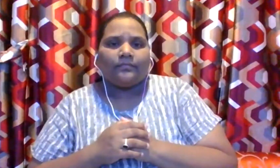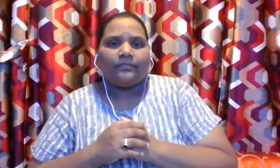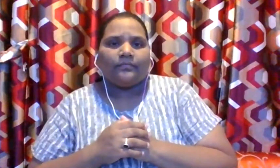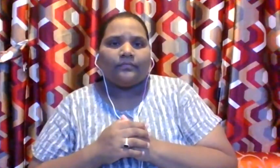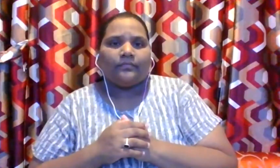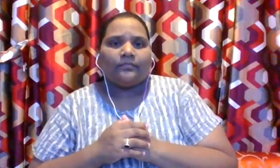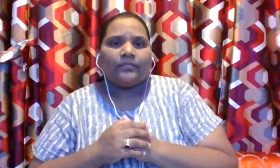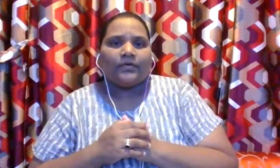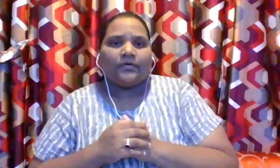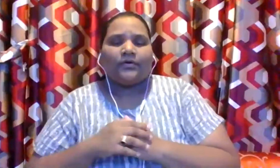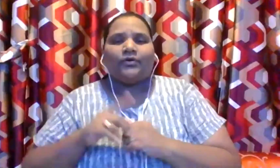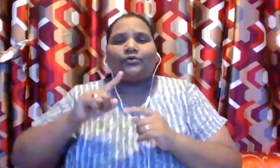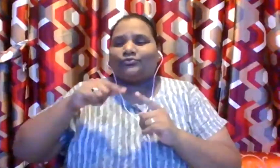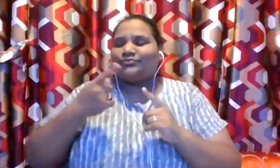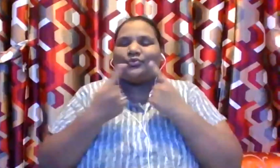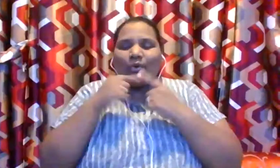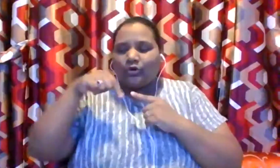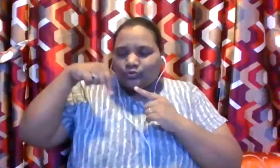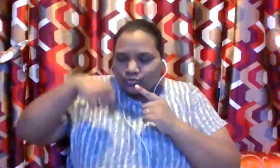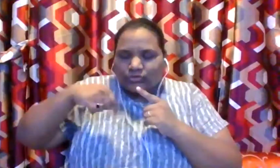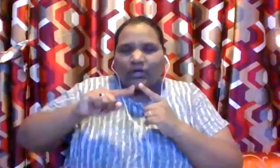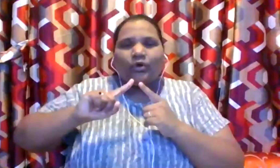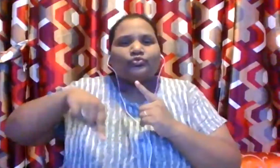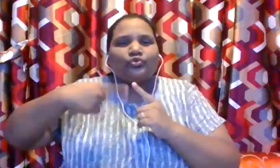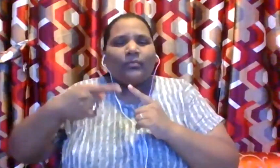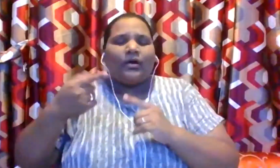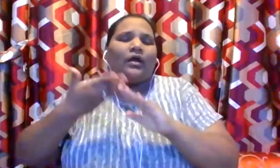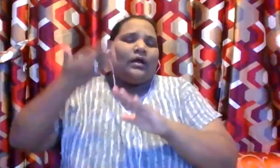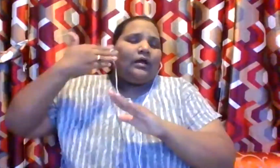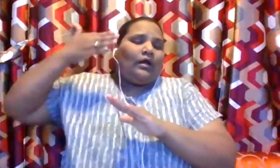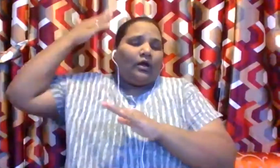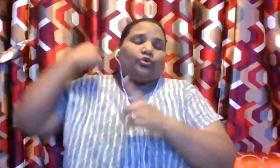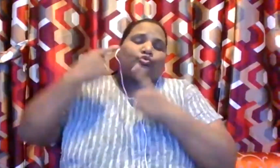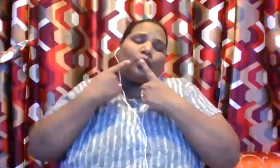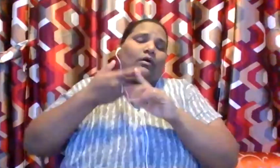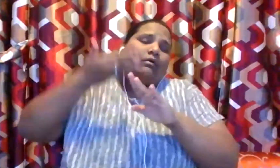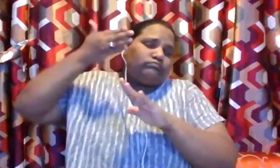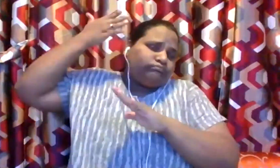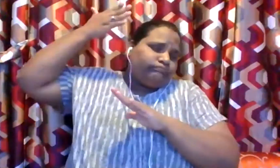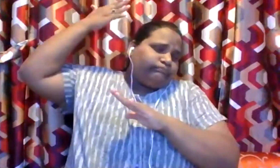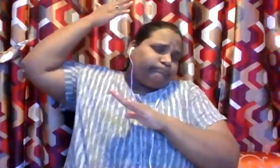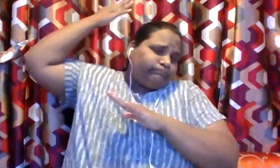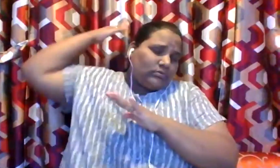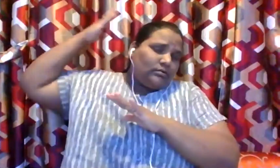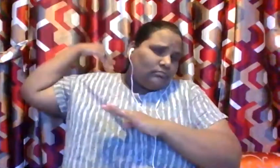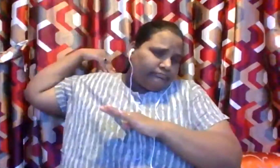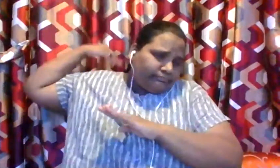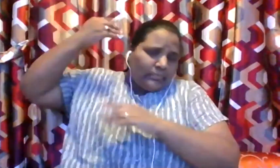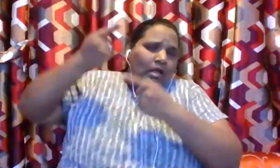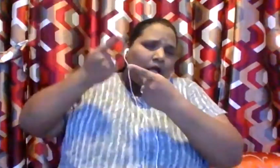tomorrow or today. We're talking about millions of years. So much can happen in millions of years. So, this message which Lord